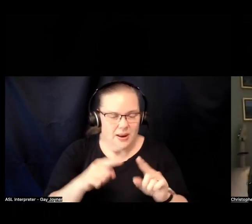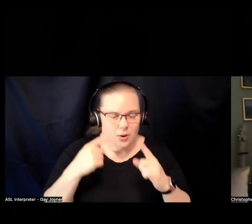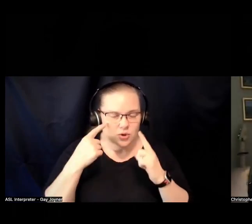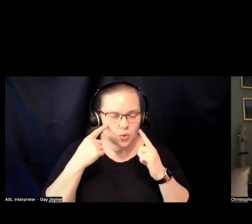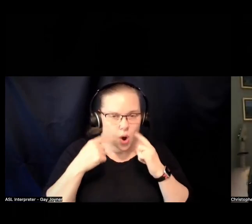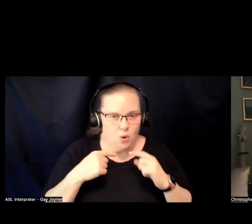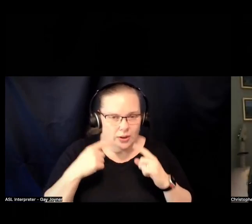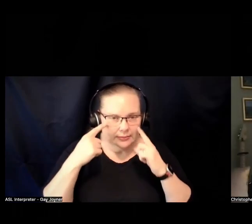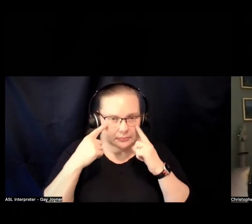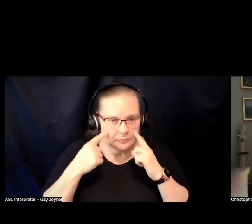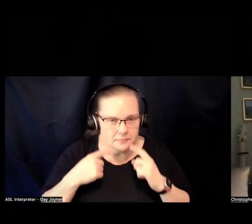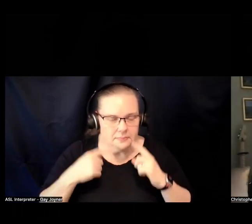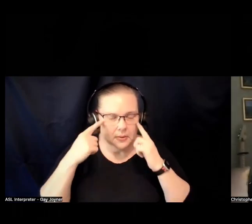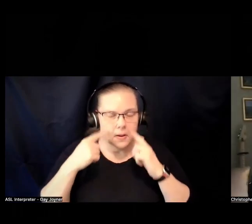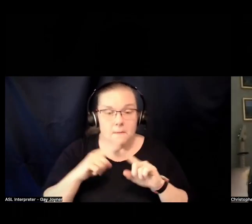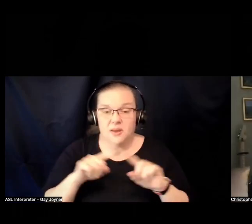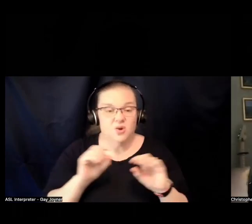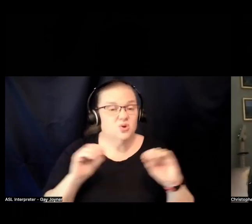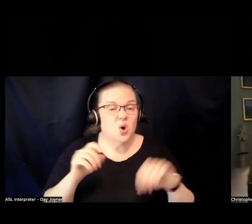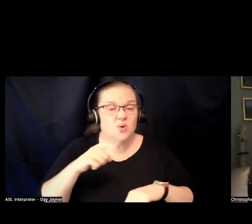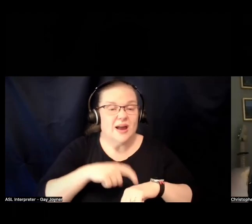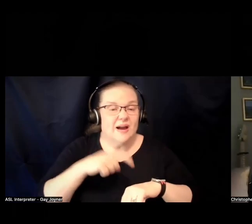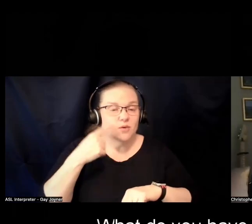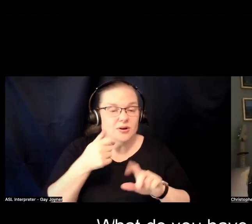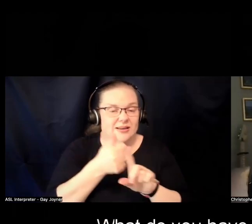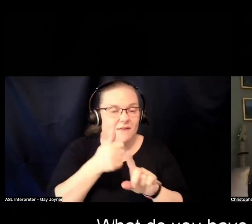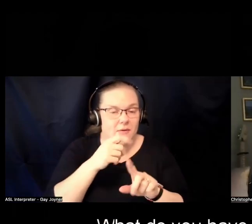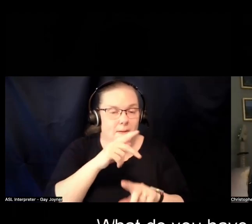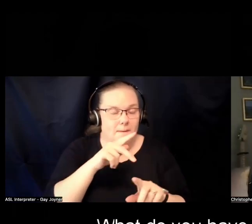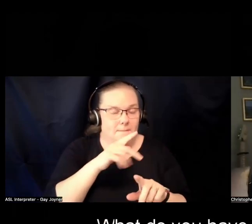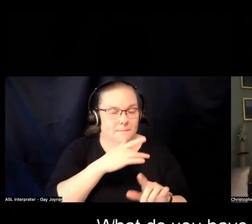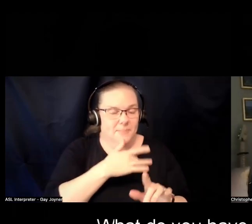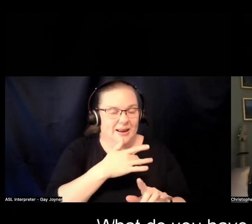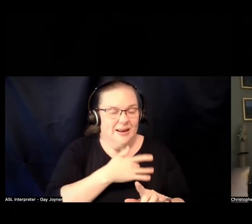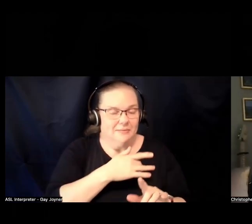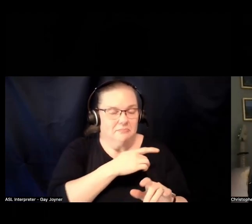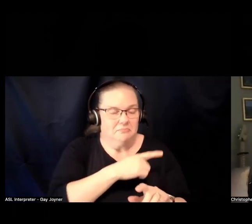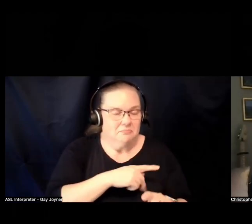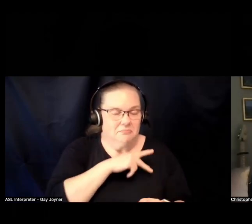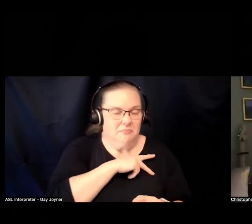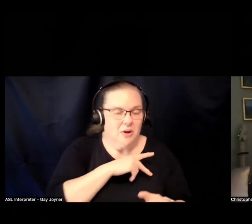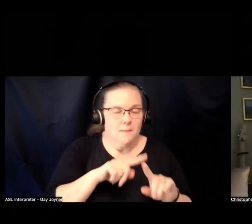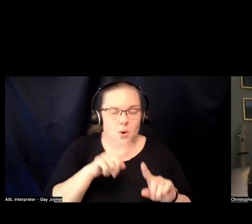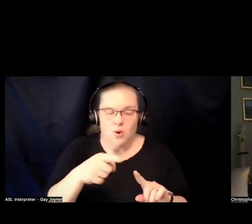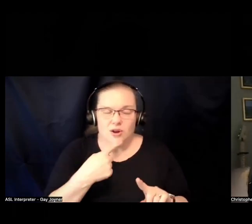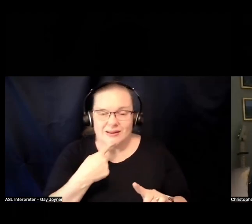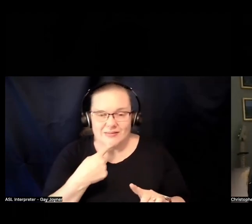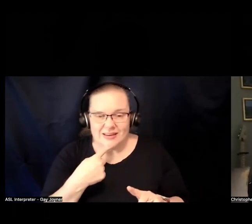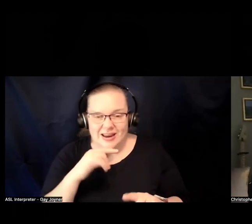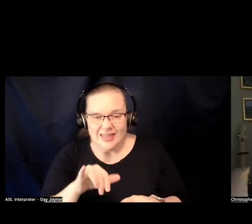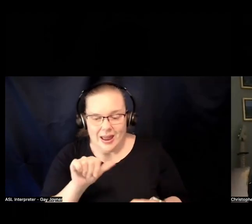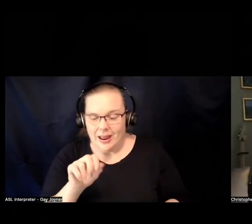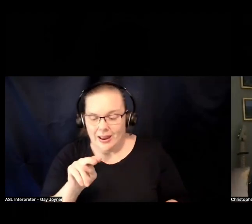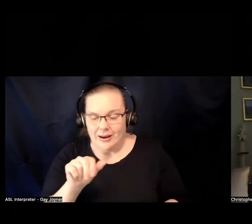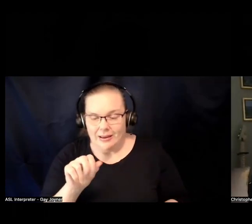cheeks. But there was no time for self-pity. What do you have to say to that? Chairman Russell asked Anna.